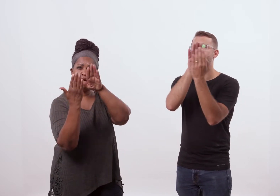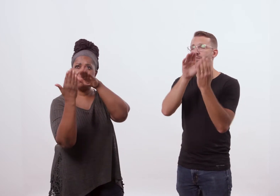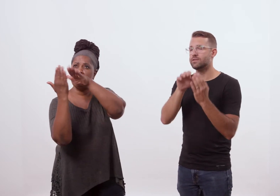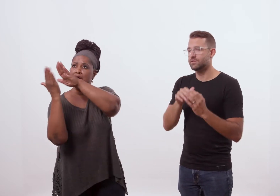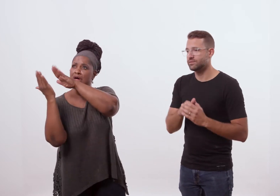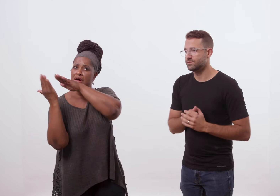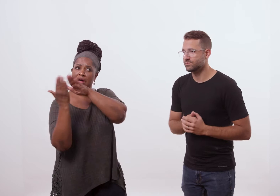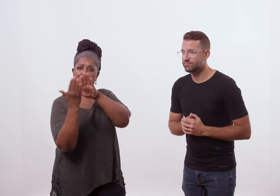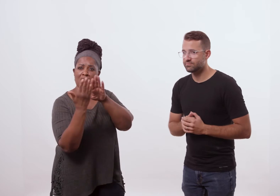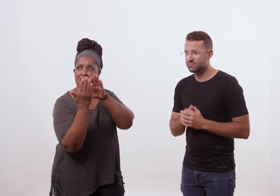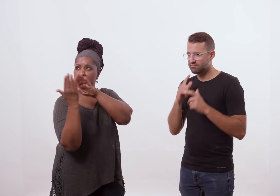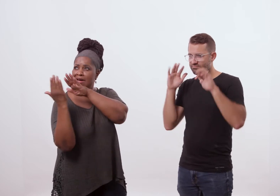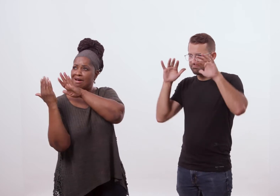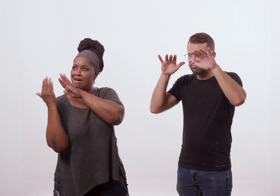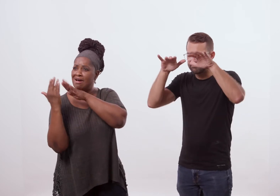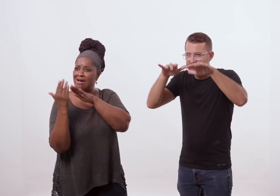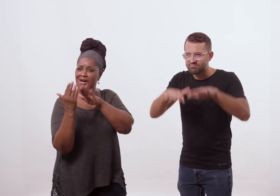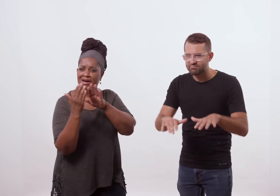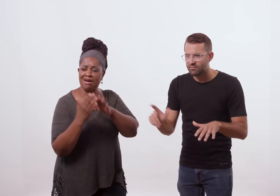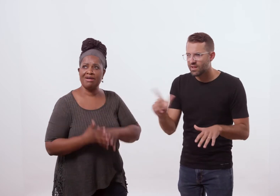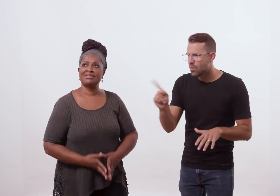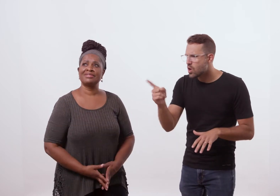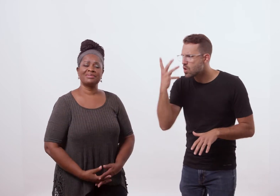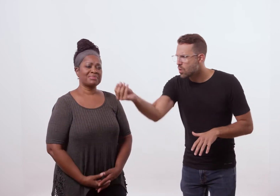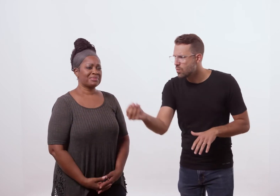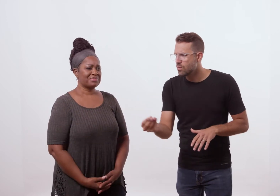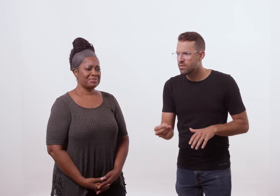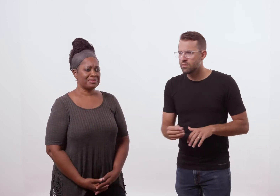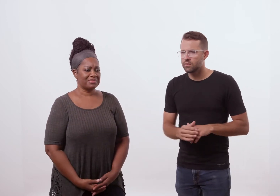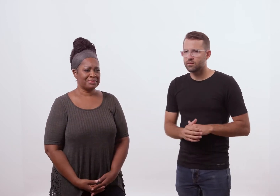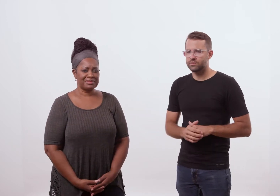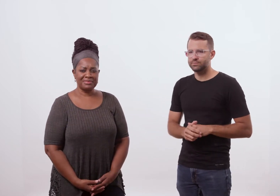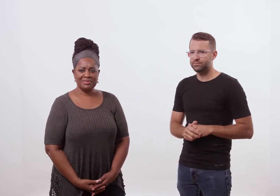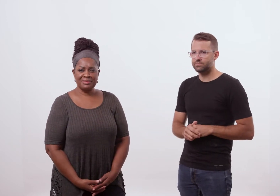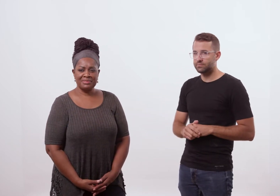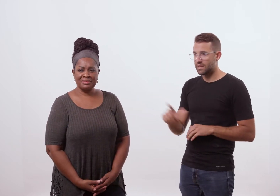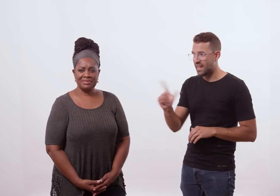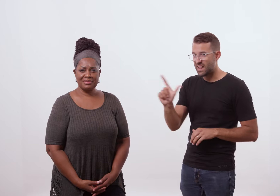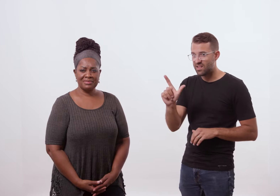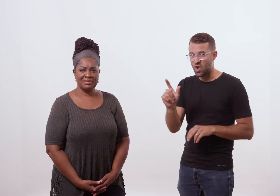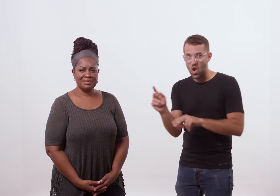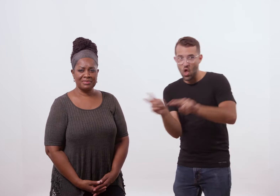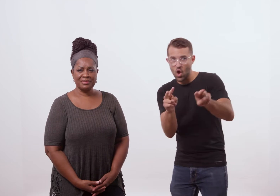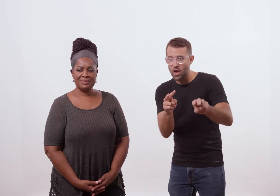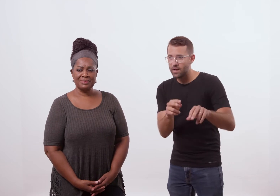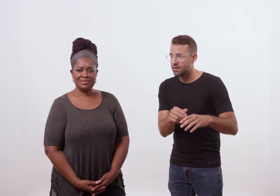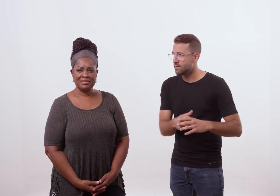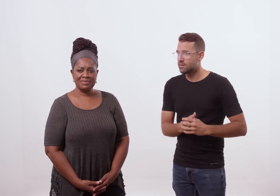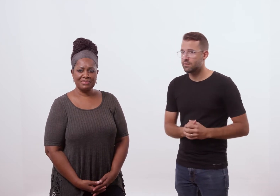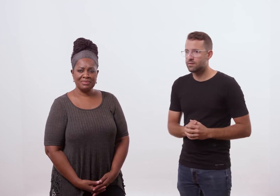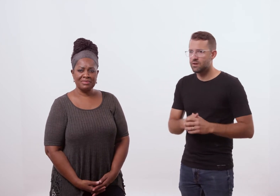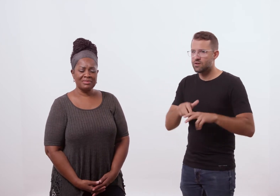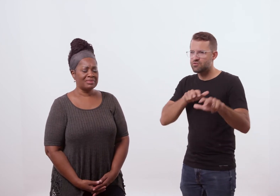What? Lita, where are you going? Ayoa! Lita, behind you! Wolfriders!